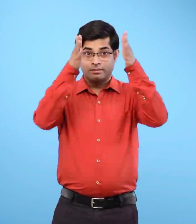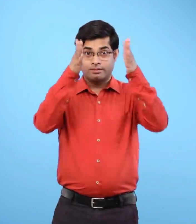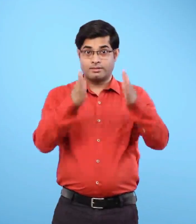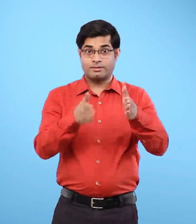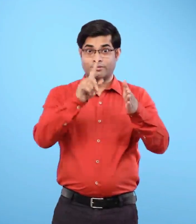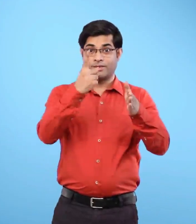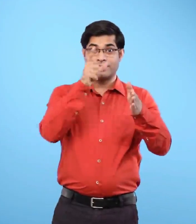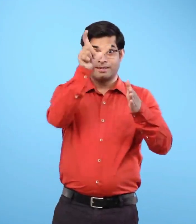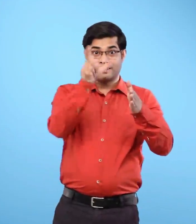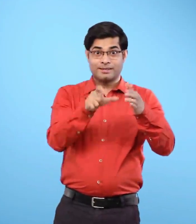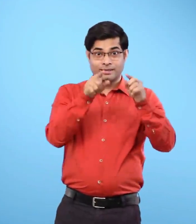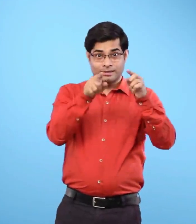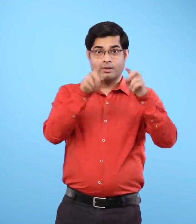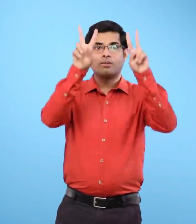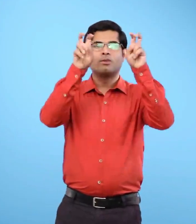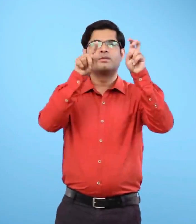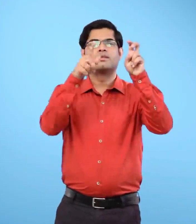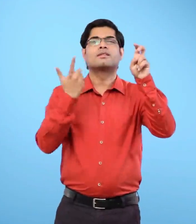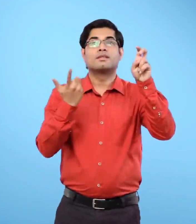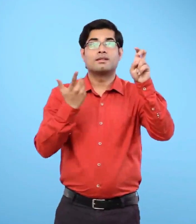Column 1 heading is period.